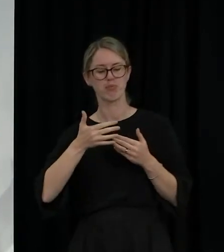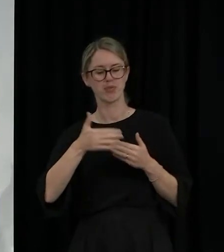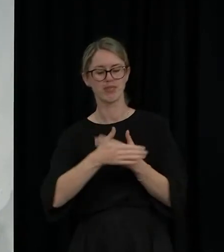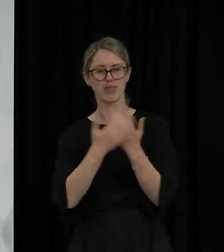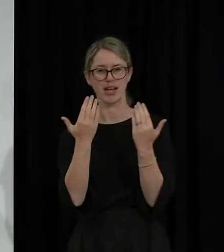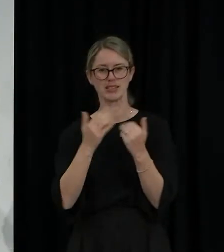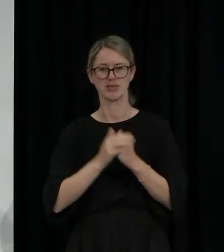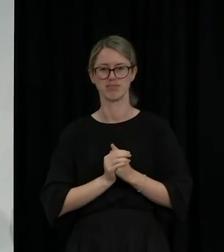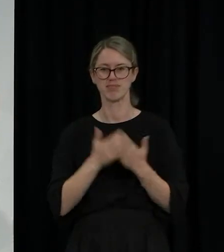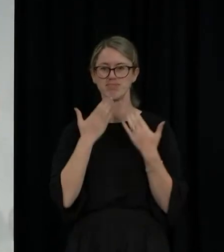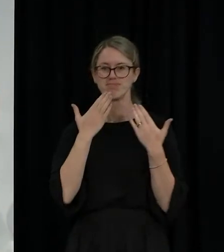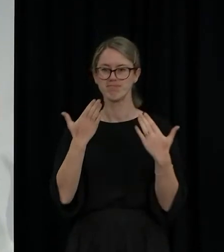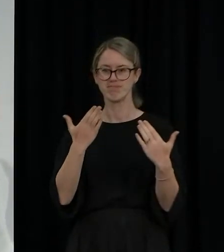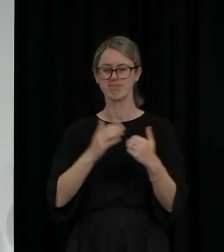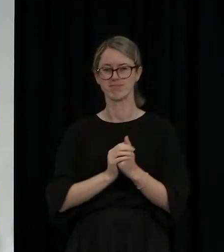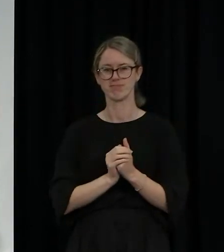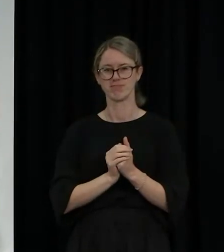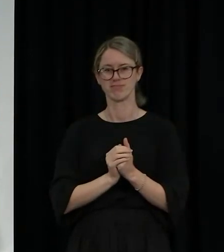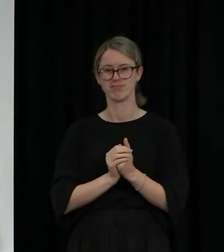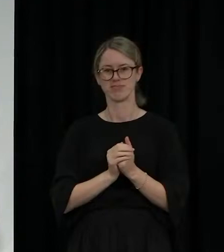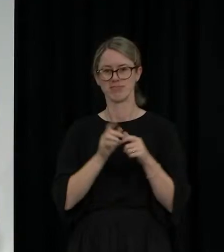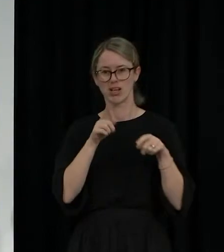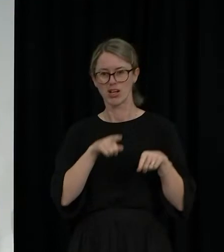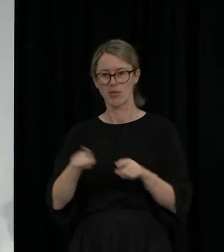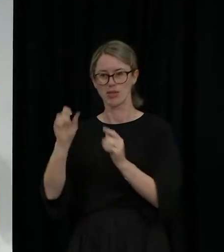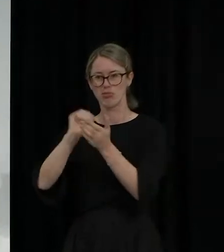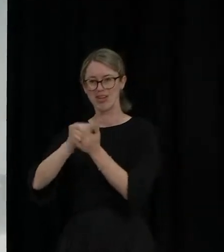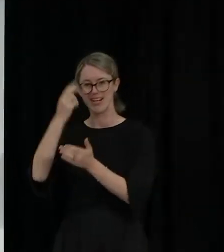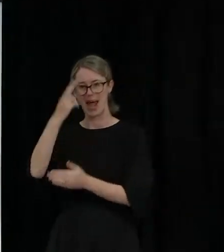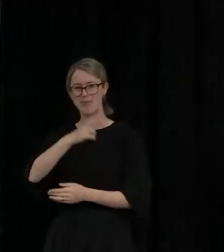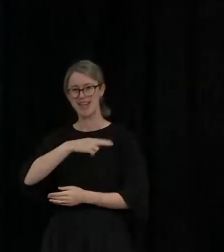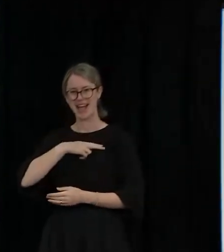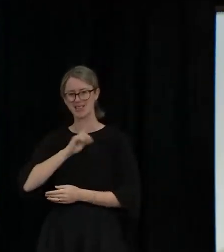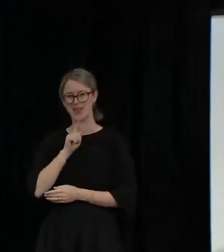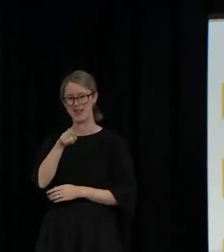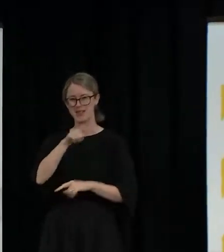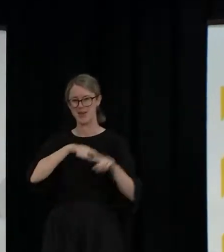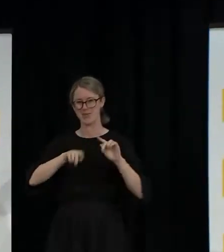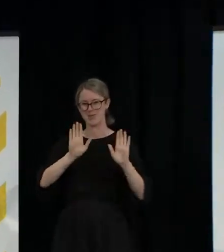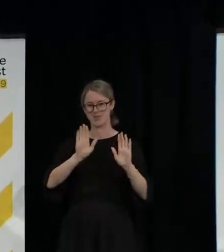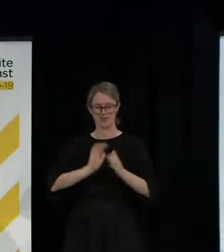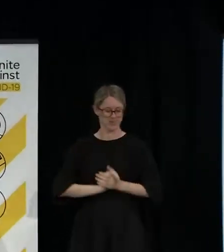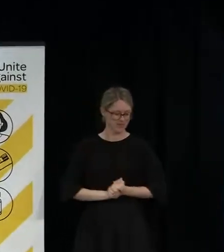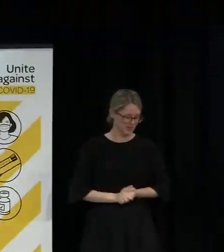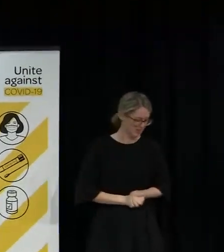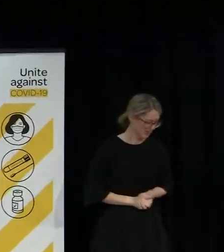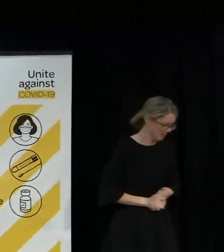days and weeks. Thanks, everybody, and I'll go upstairs to print out name tags for all of you.